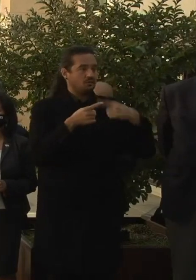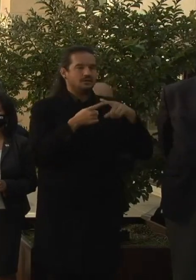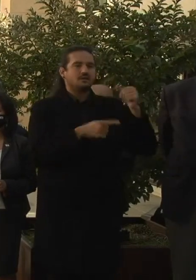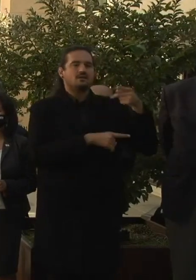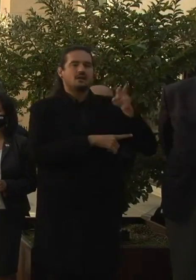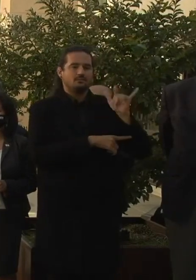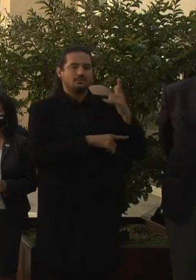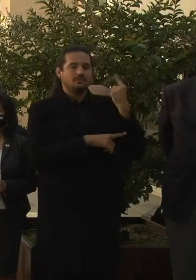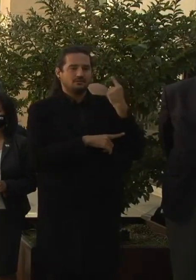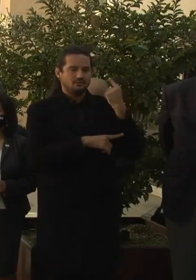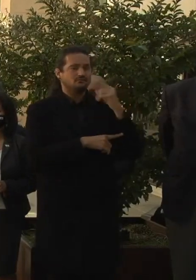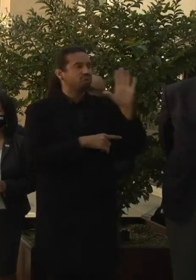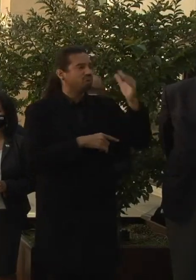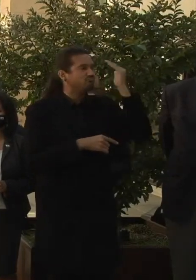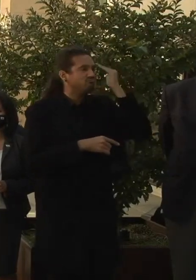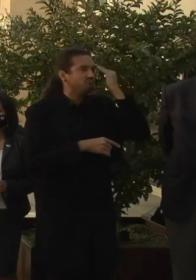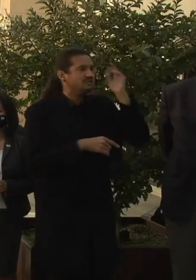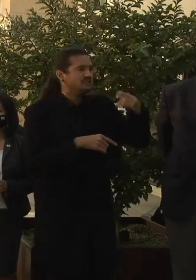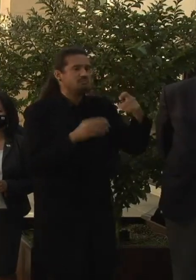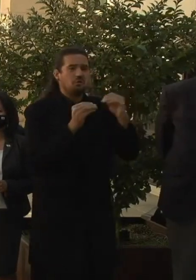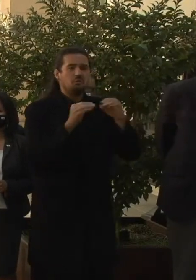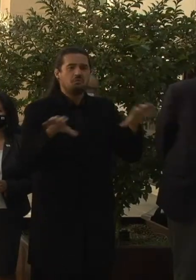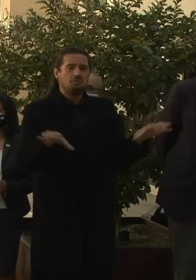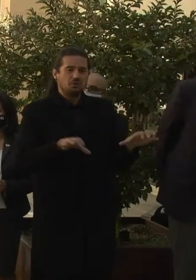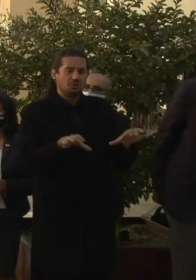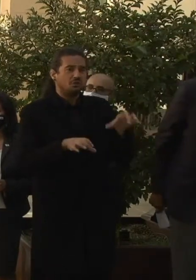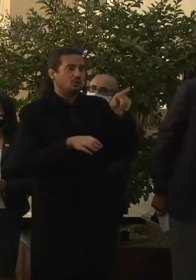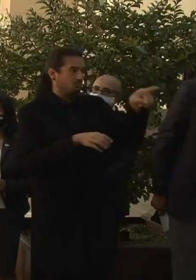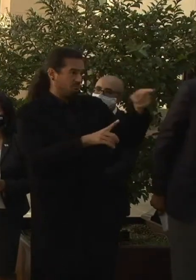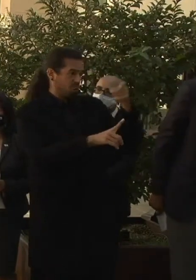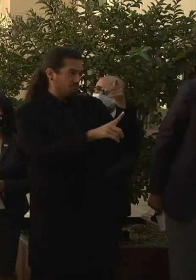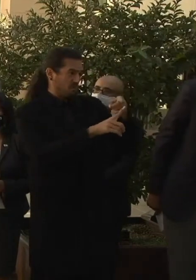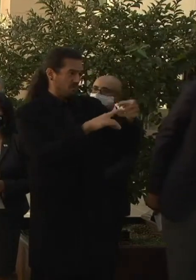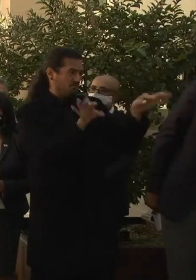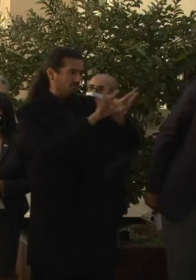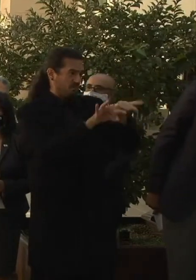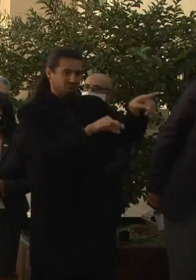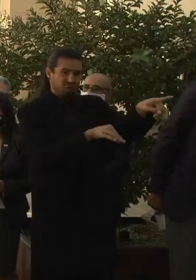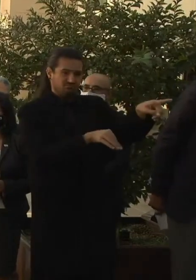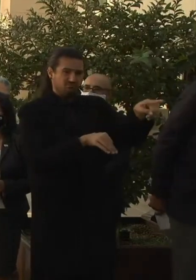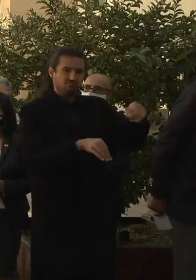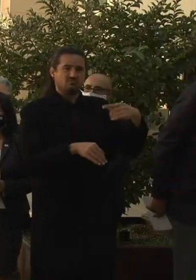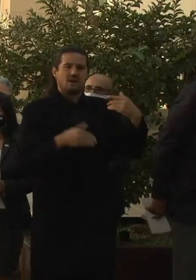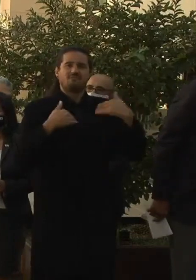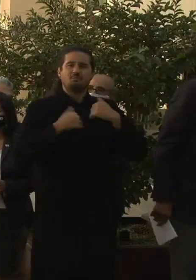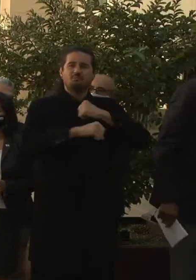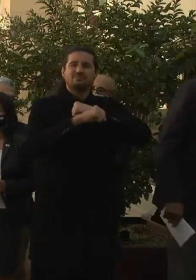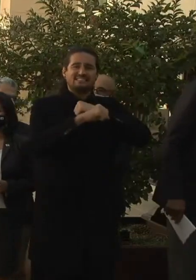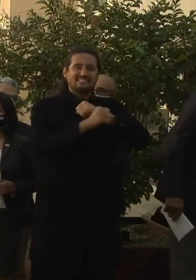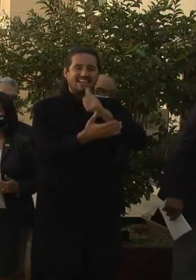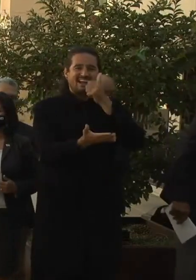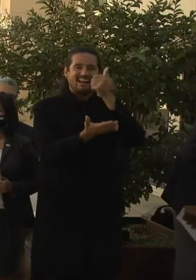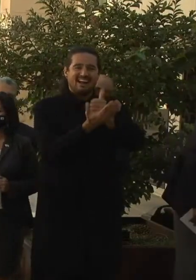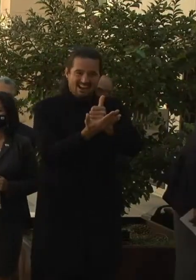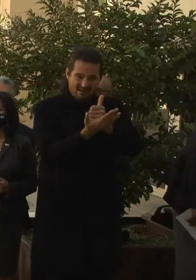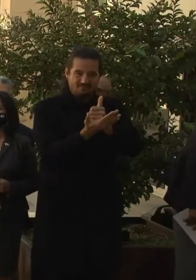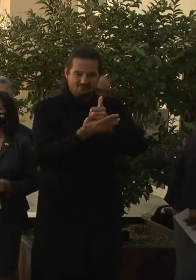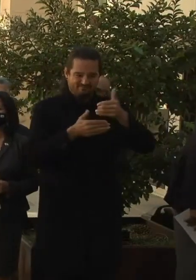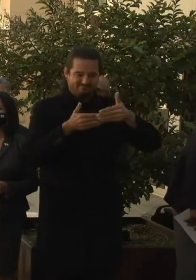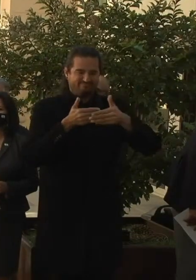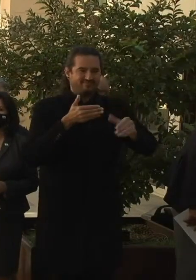point. We have protections post October 1st. We have the nation's strongest